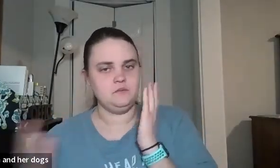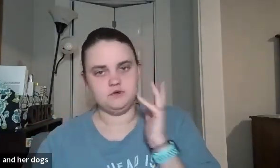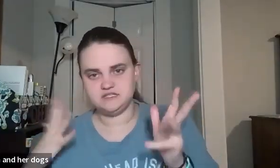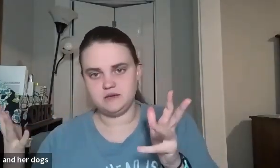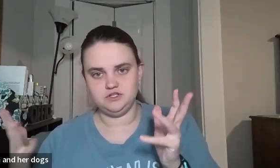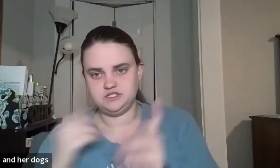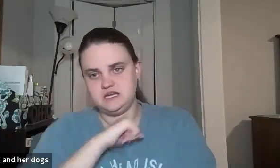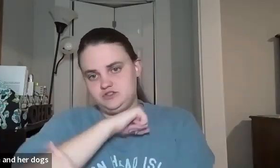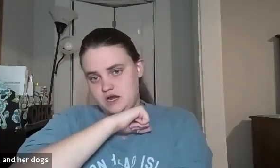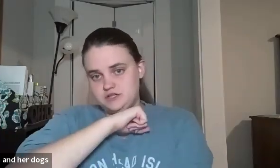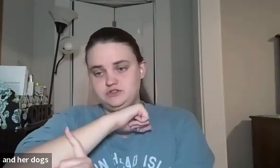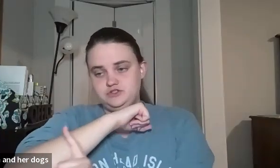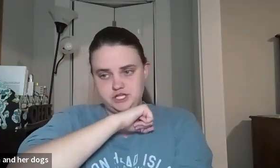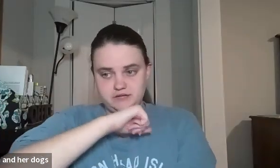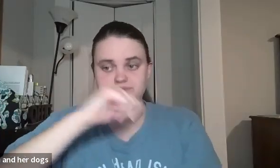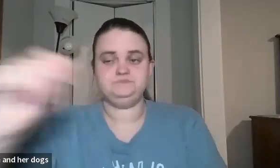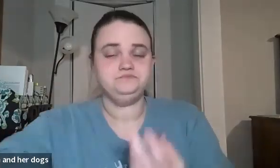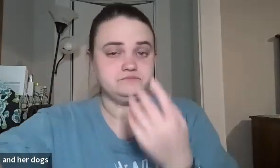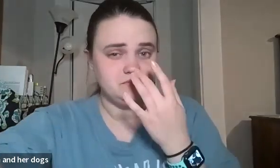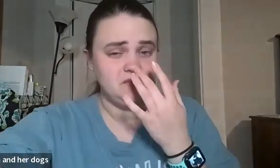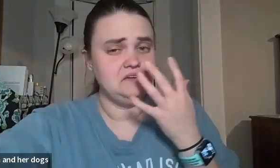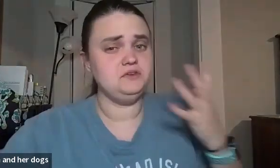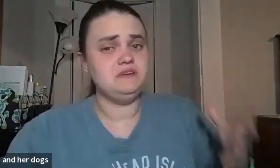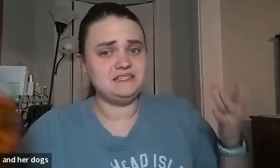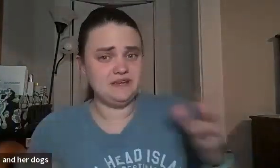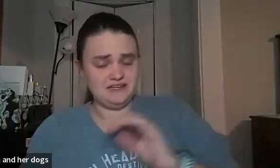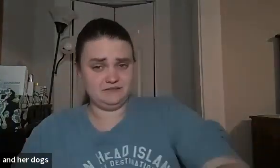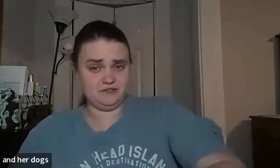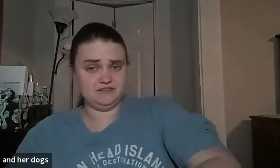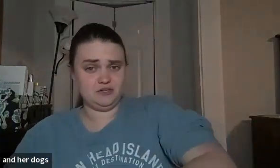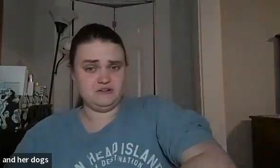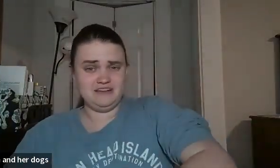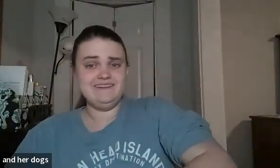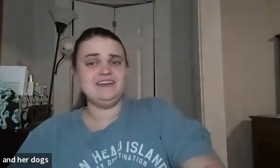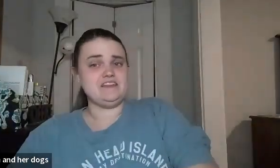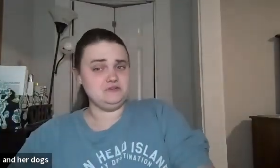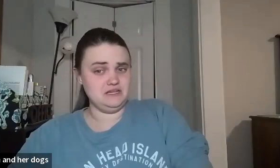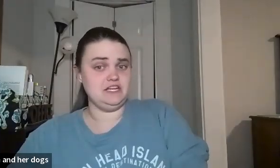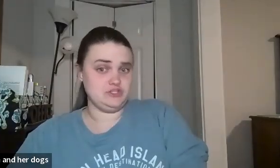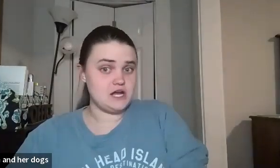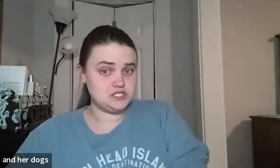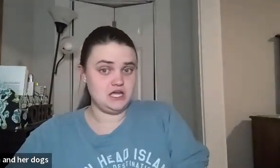Most of the time you just say trash or trash can. And if you need to make a difference of showing that you need a trash